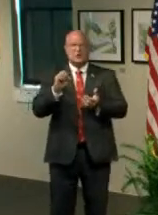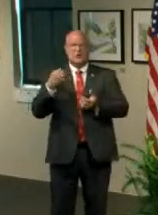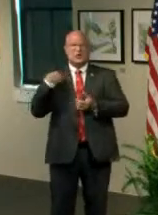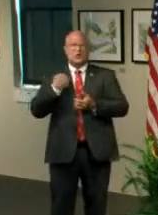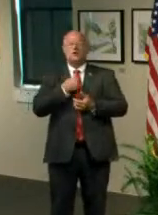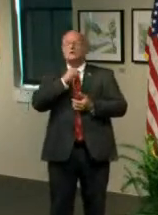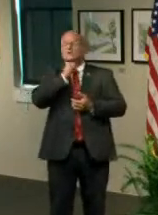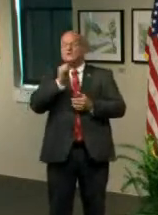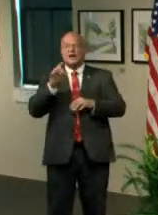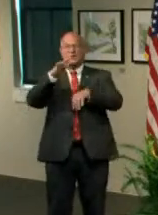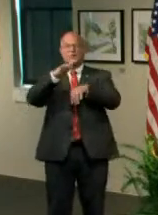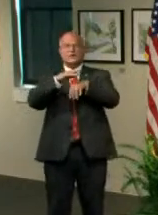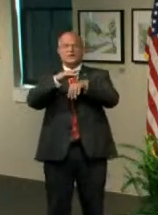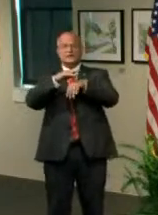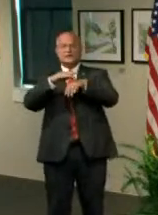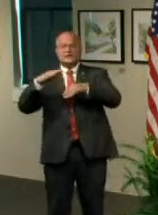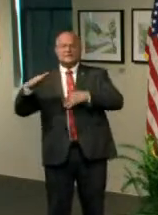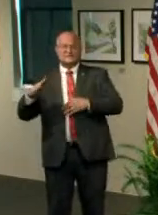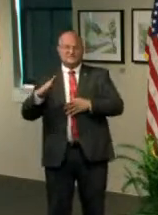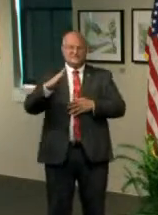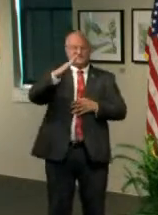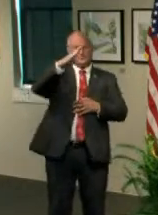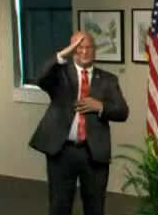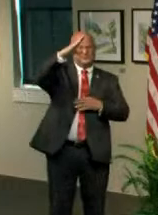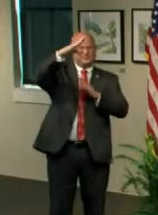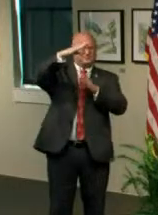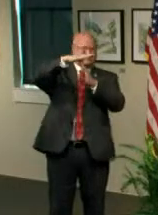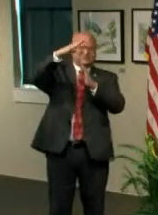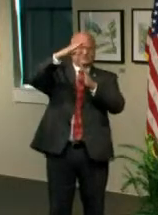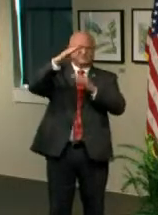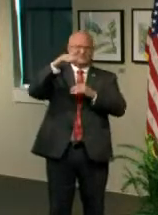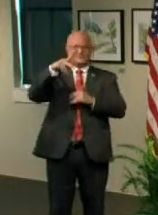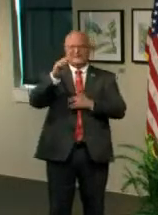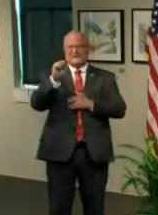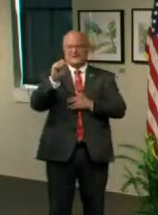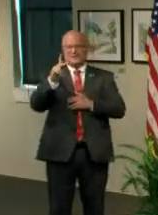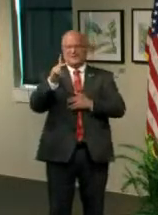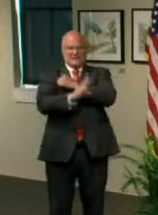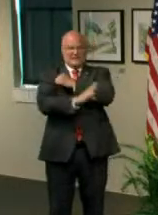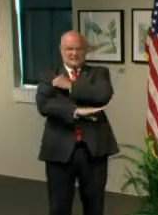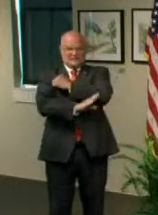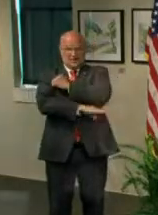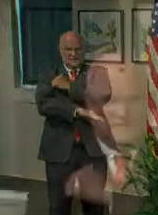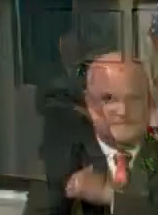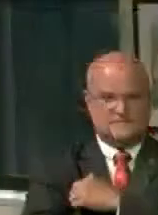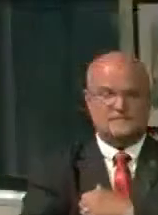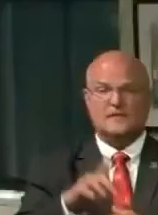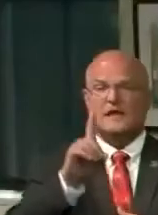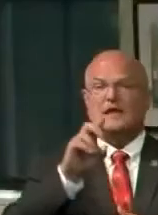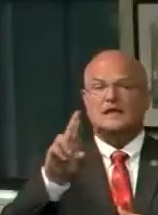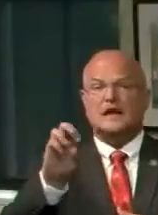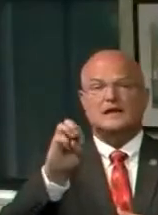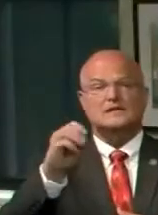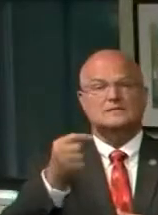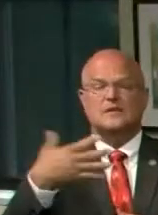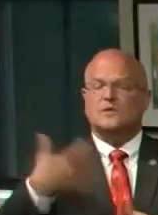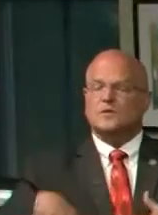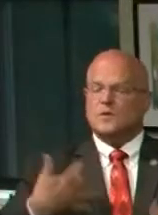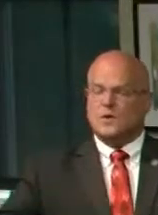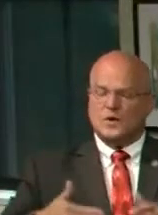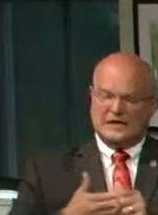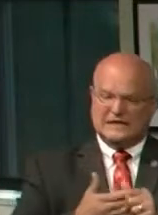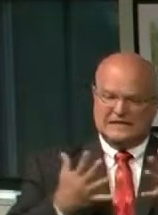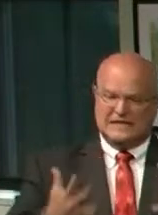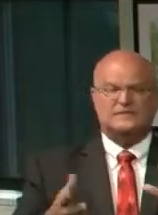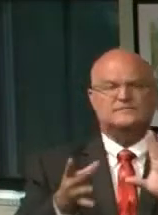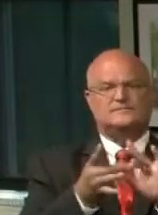won't reach that trajectory that they project into the fall. Dr. Smith's been a real leader. Would